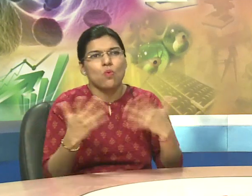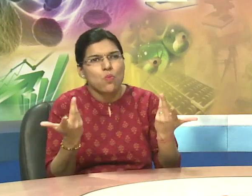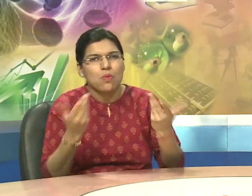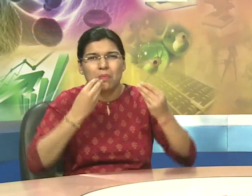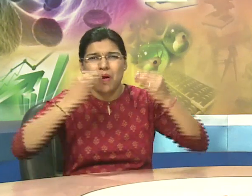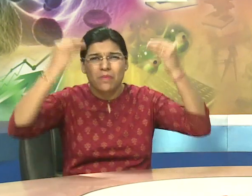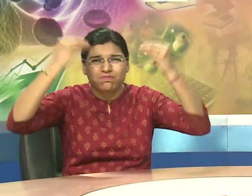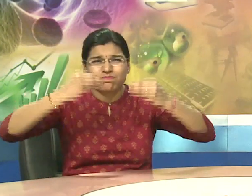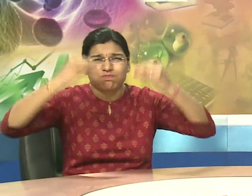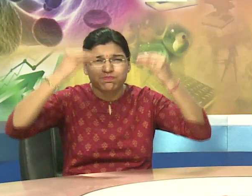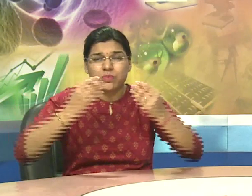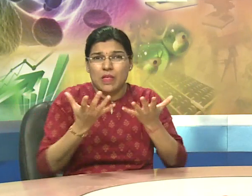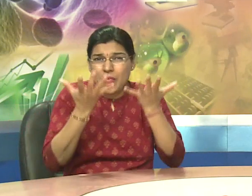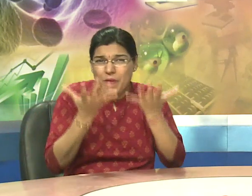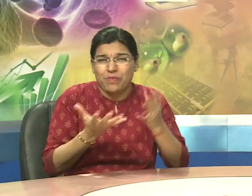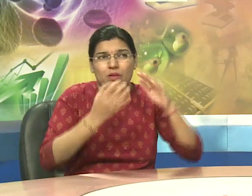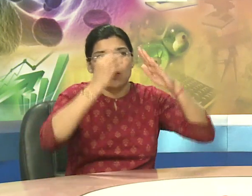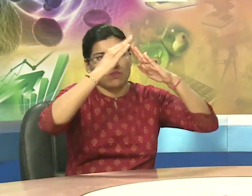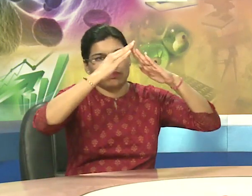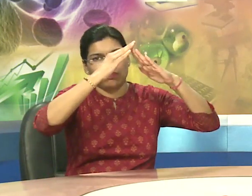Due to heavy rainfall,